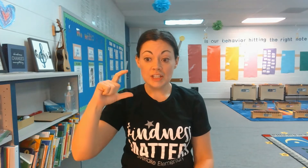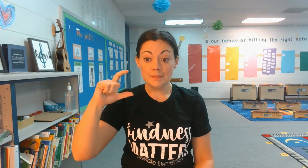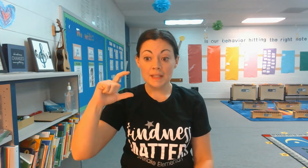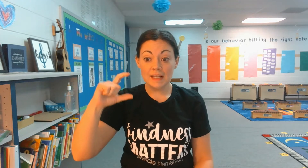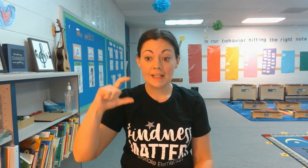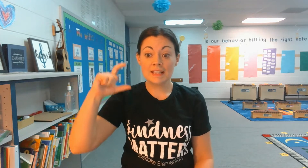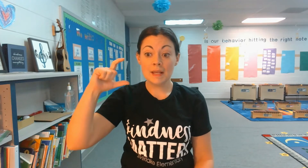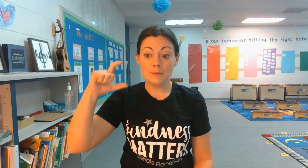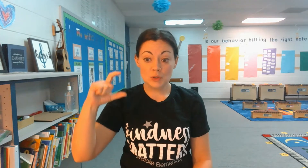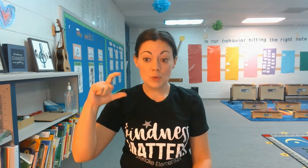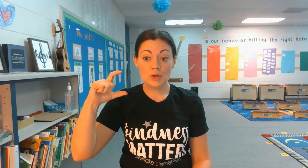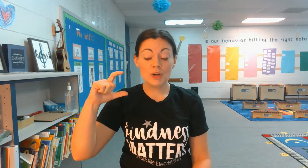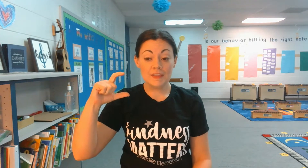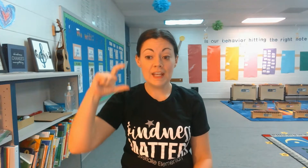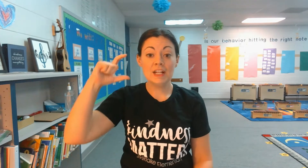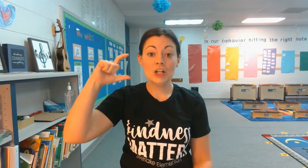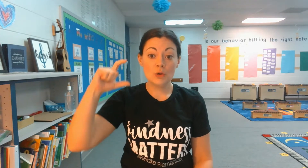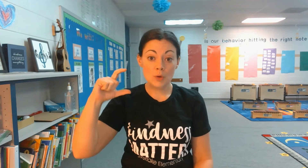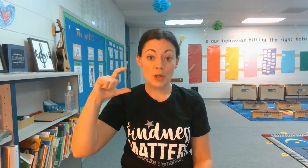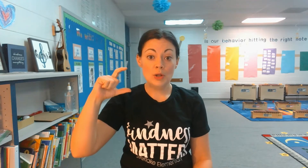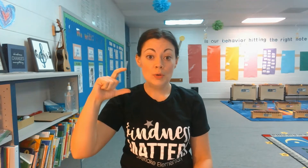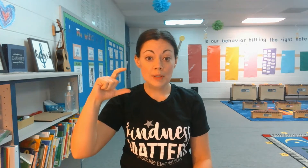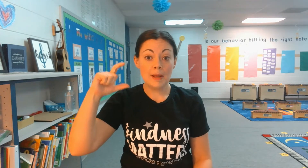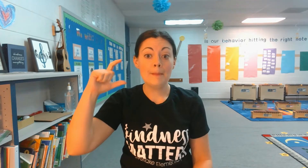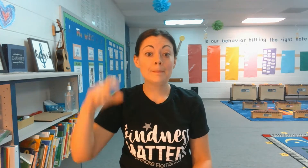just because i'm shorter than a grown-up